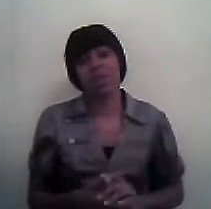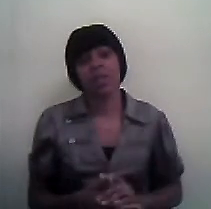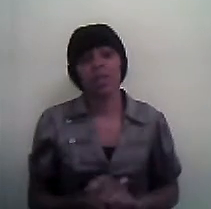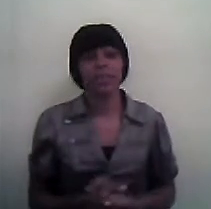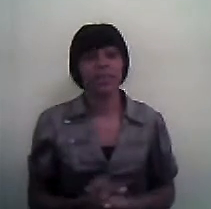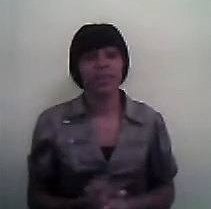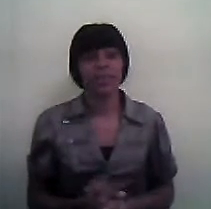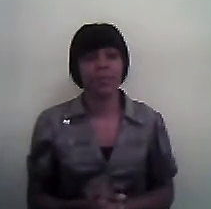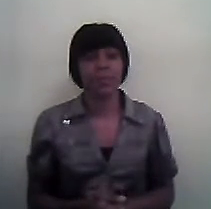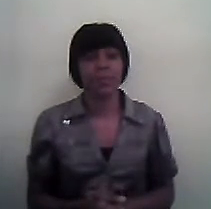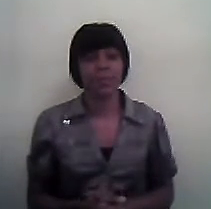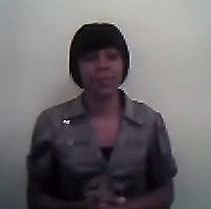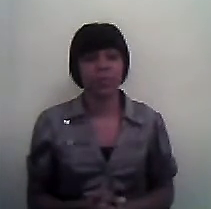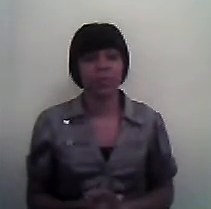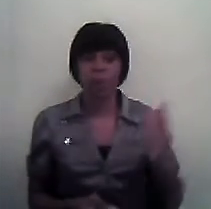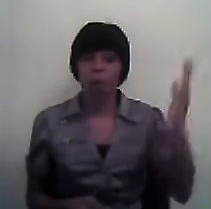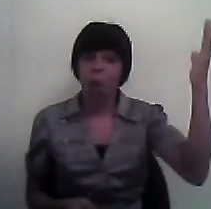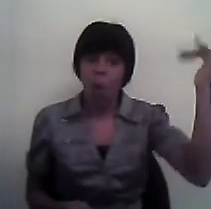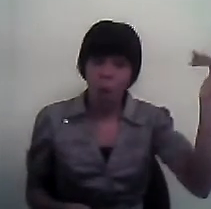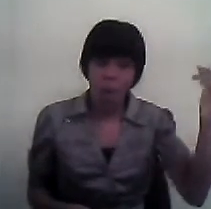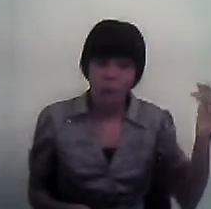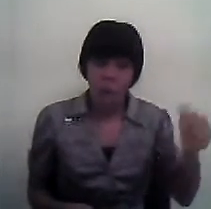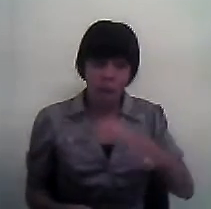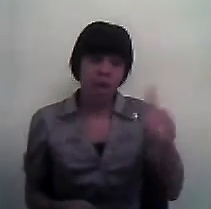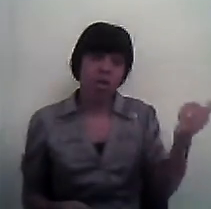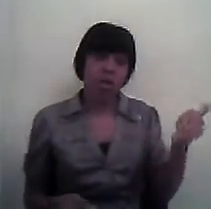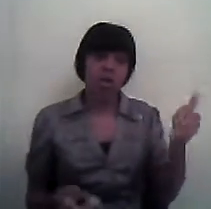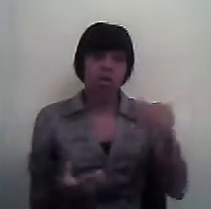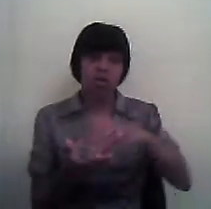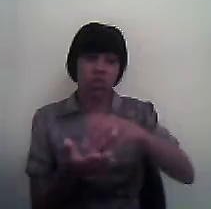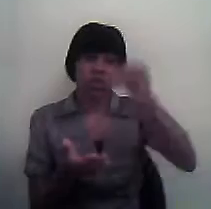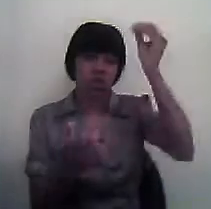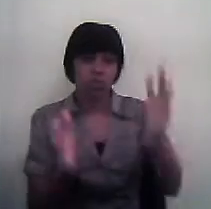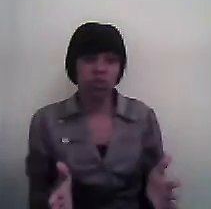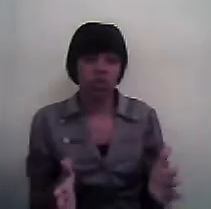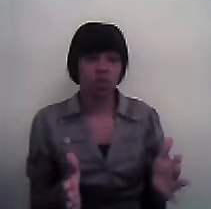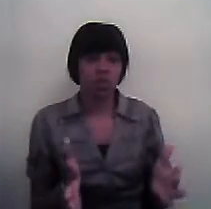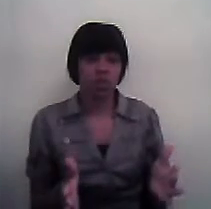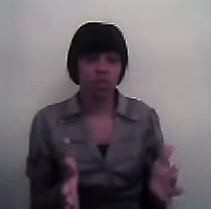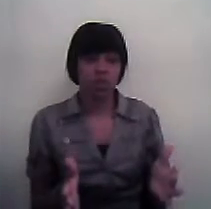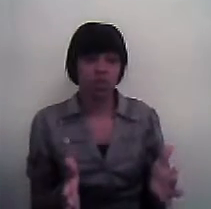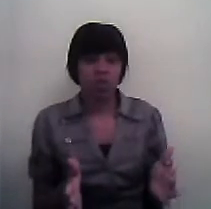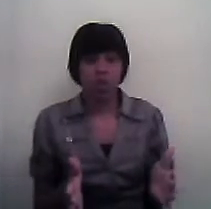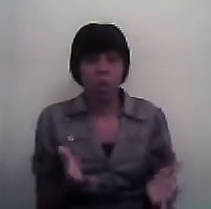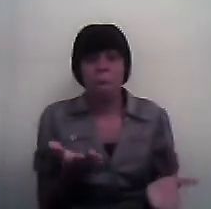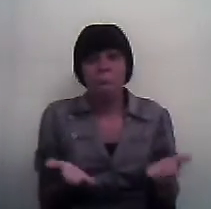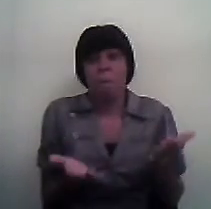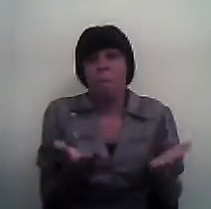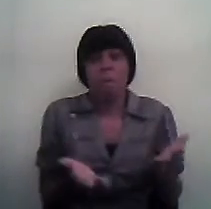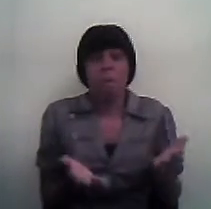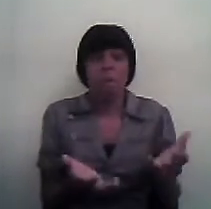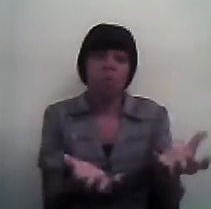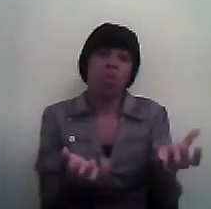article, because often students see a topic and then they decide they want to work on that topic. So there's a little information sharing in the beginning.